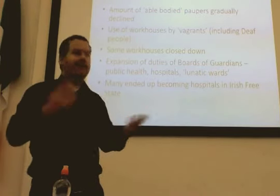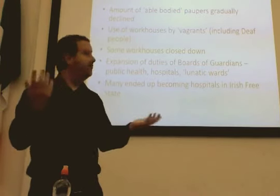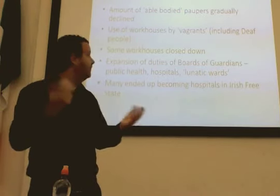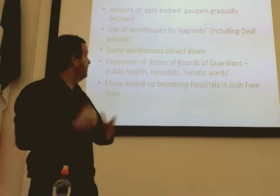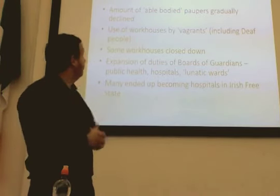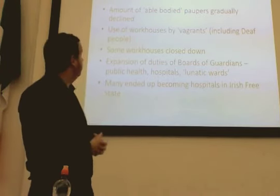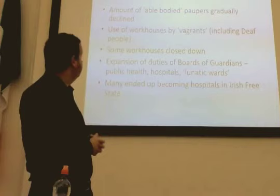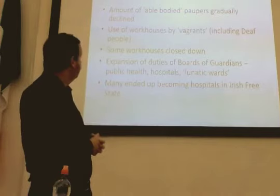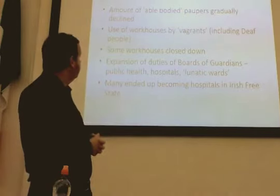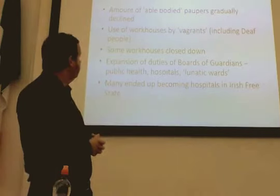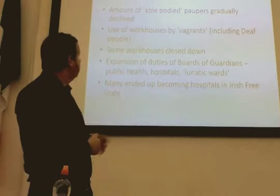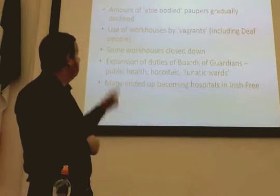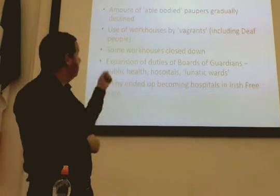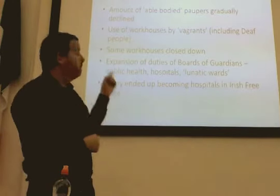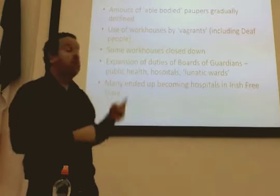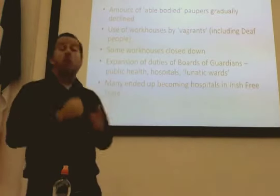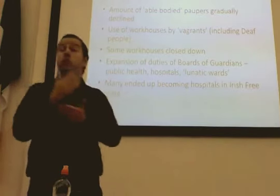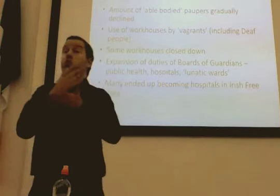continue their travels until they get to their next workhouse.